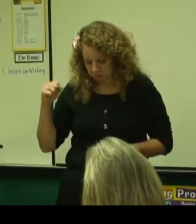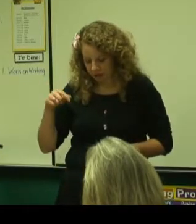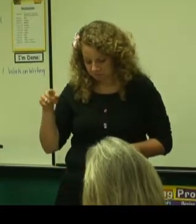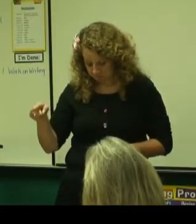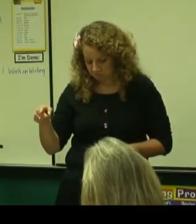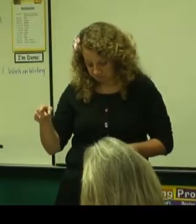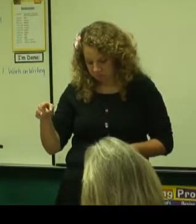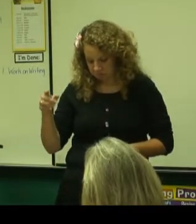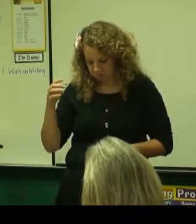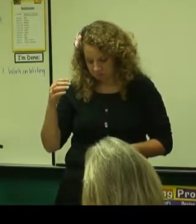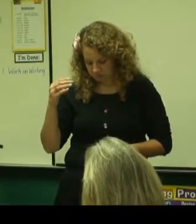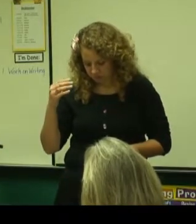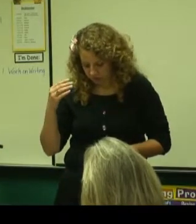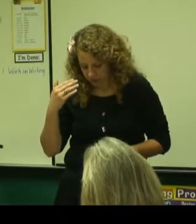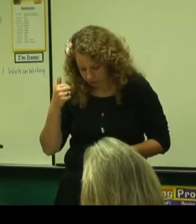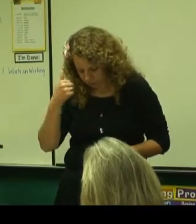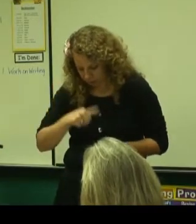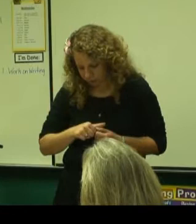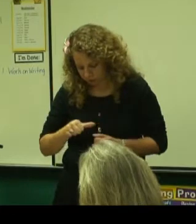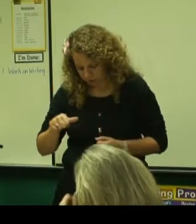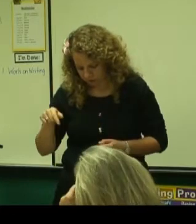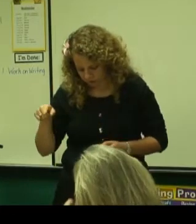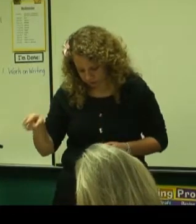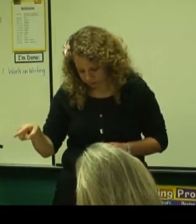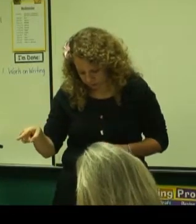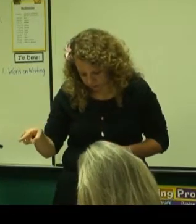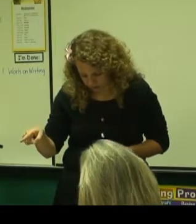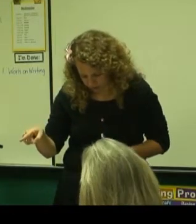yeah. He remembers he.